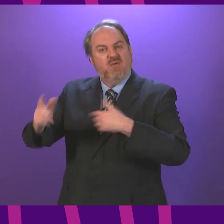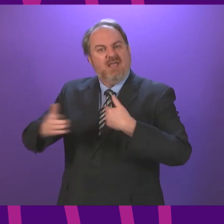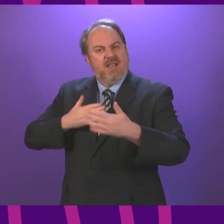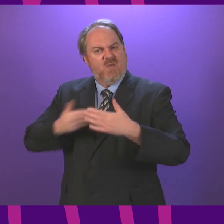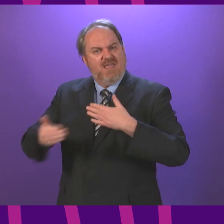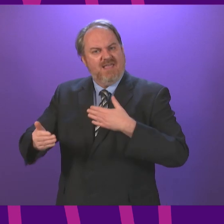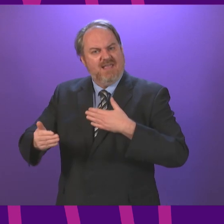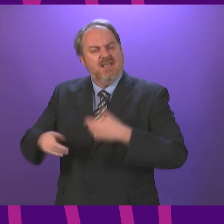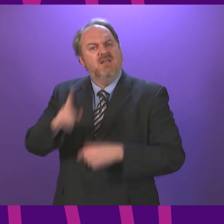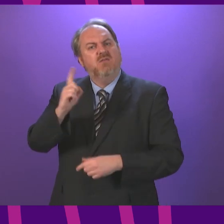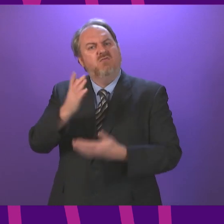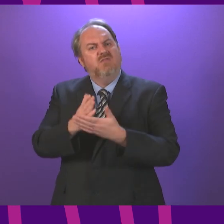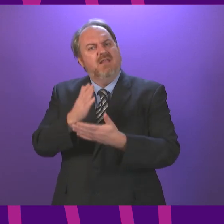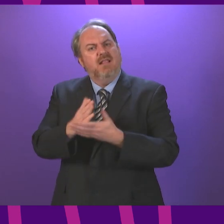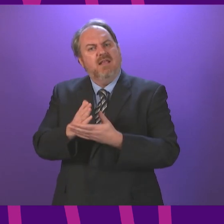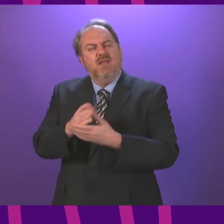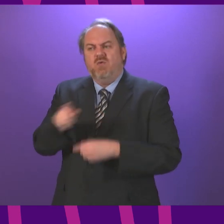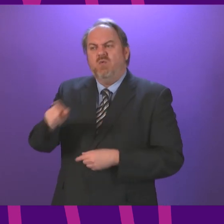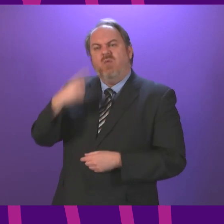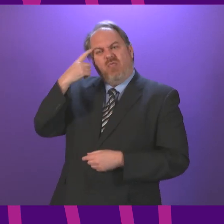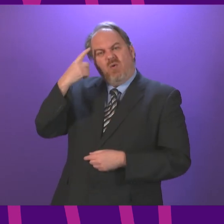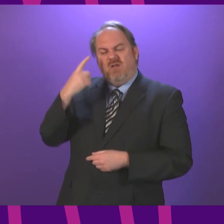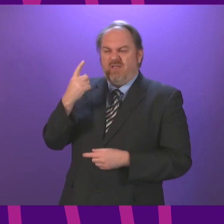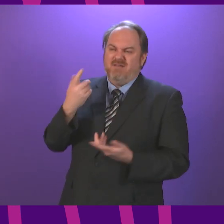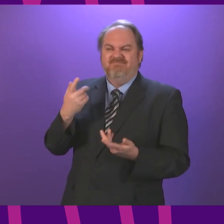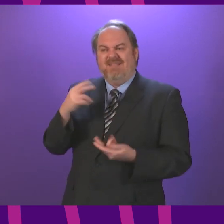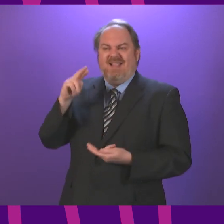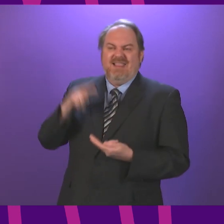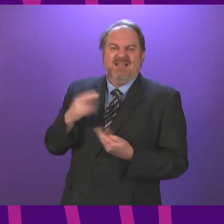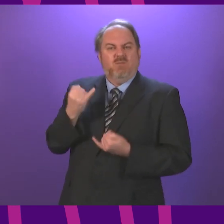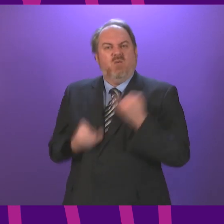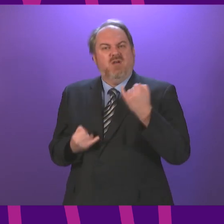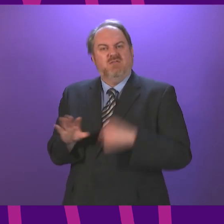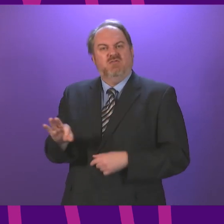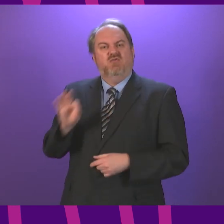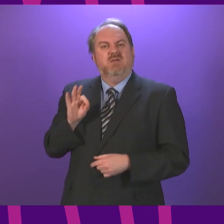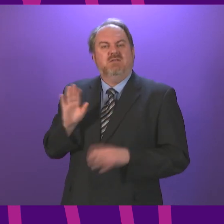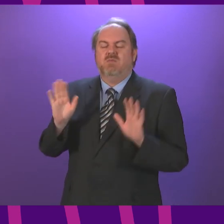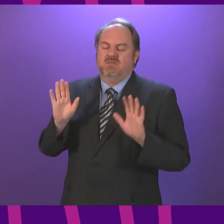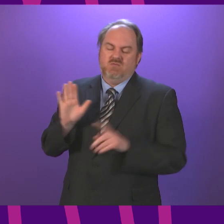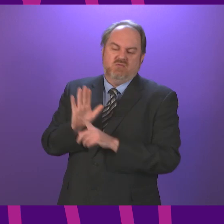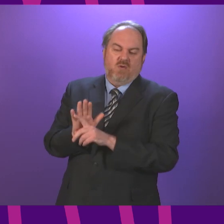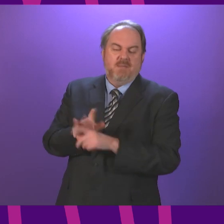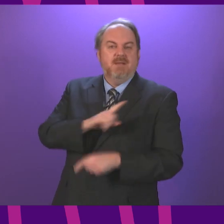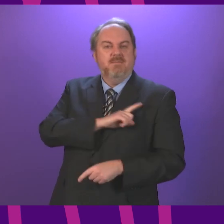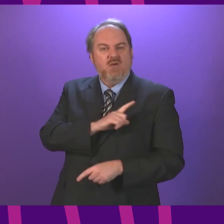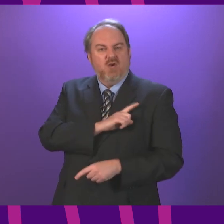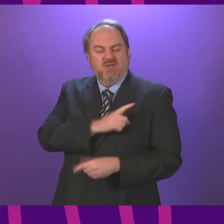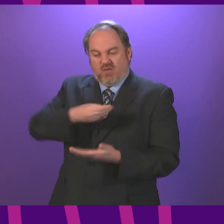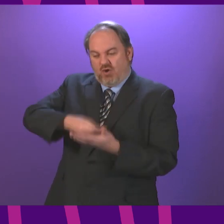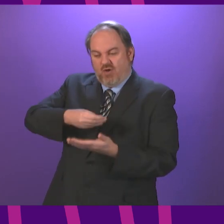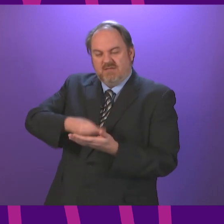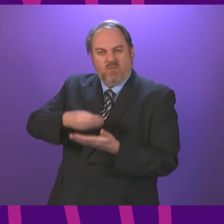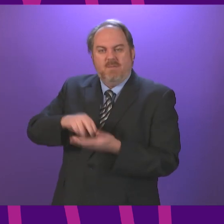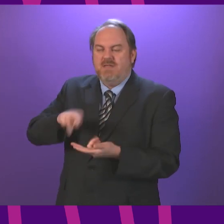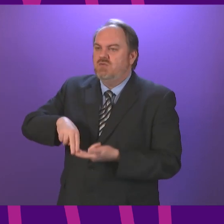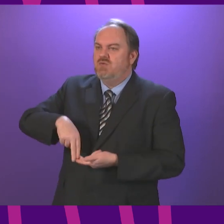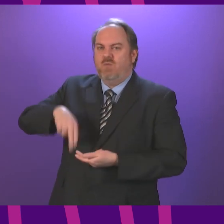Legal Advice said the least worst option was to stop, because otherwise, and I quote, expenses will be far higher.